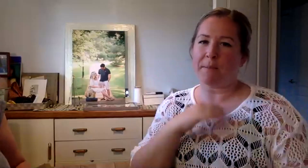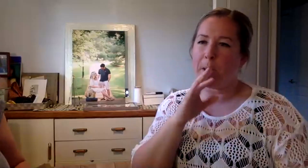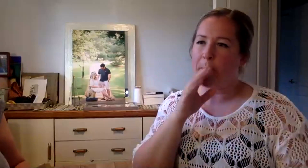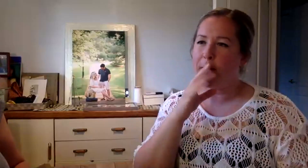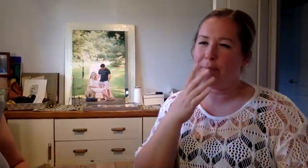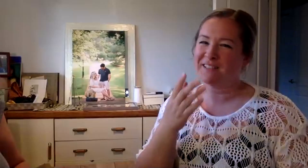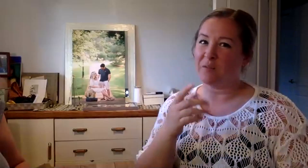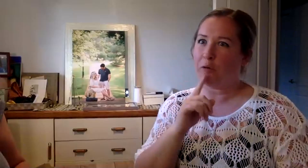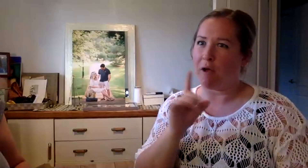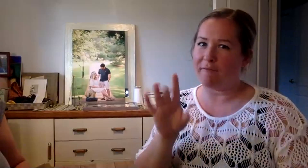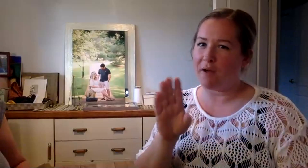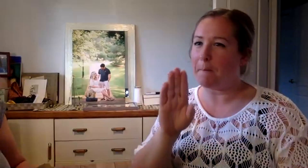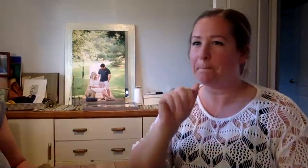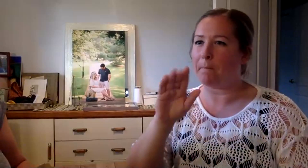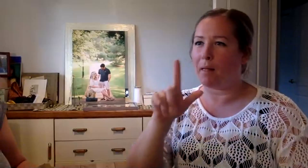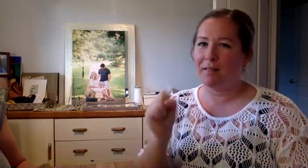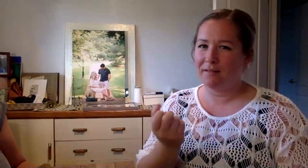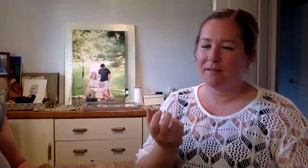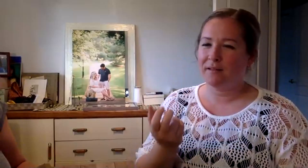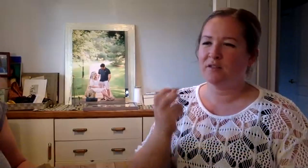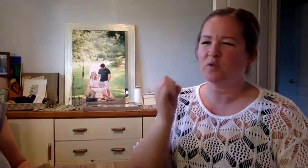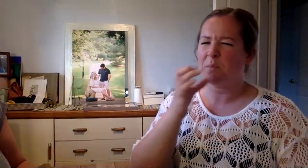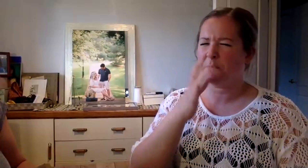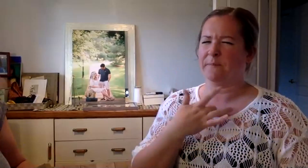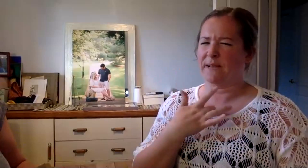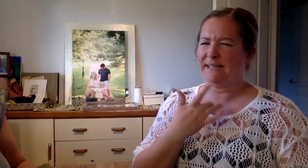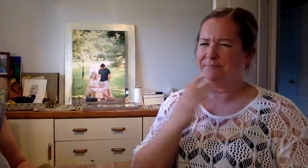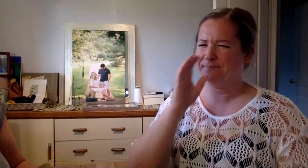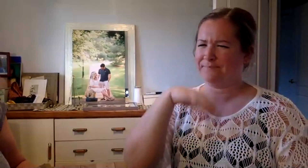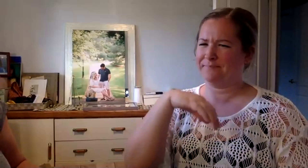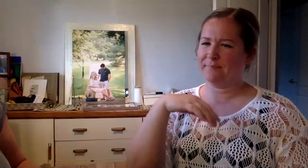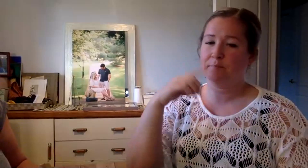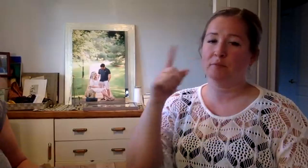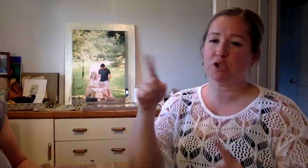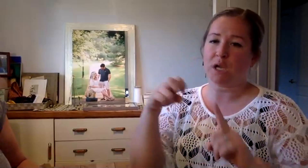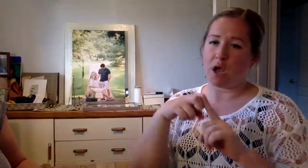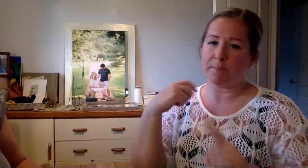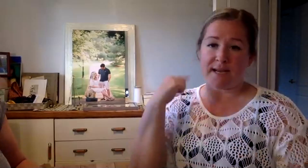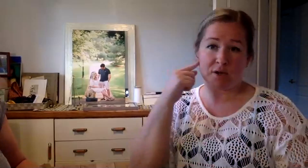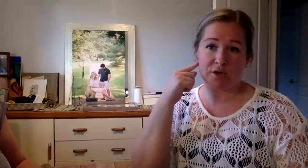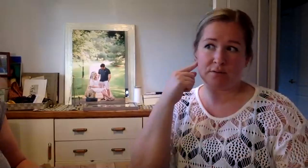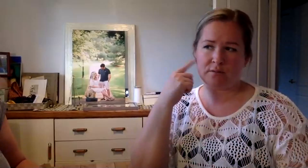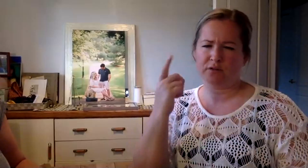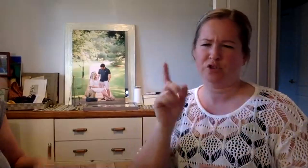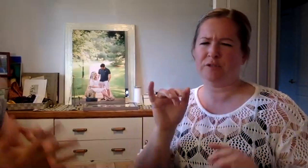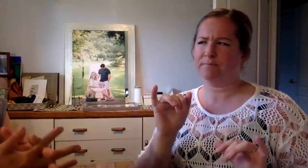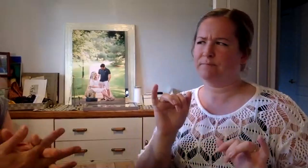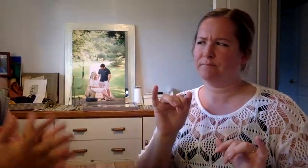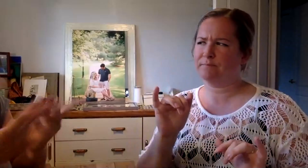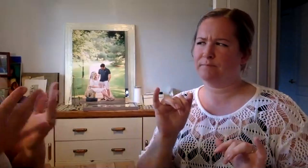because there was no communication. There was a lot of speaking. Like I felt like I was in a bubble. So strange. So